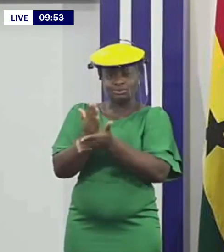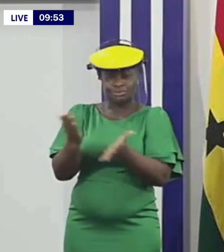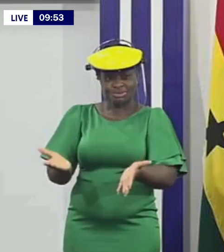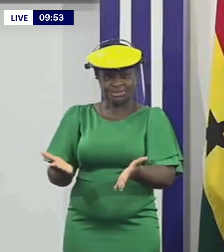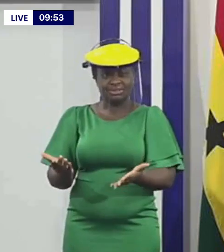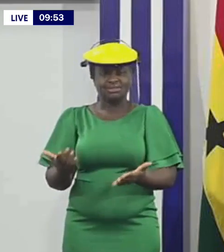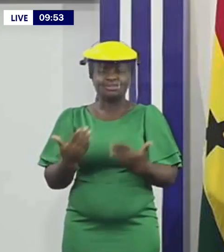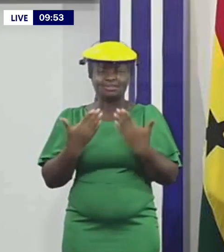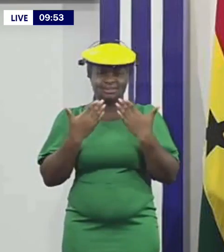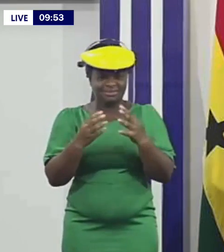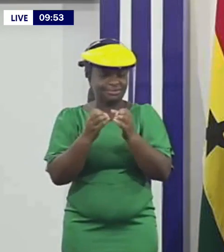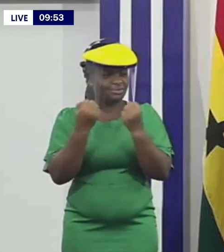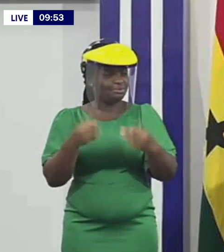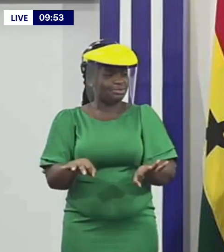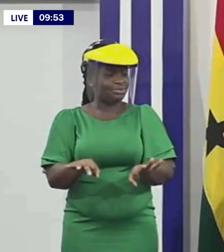you very much for the opportunity.